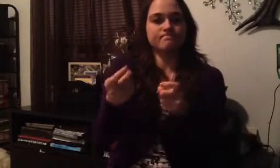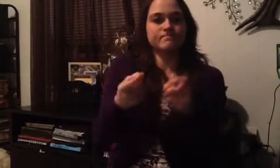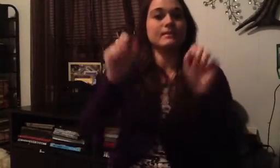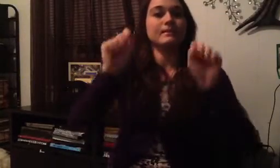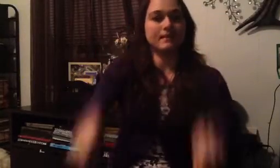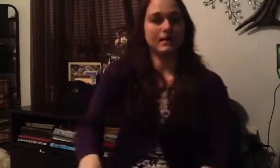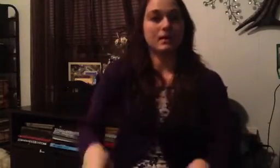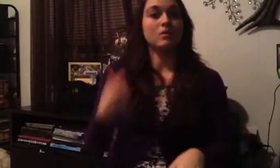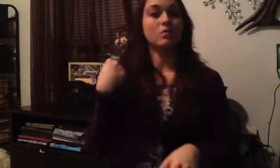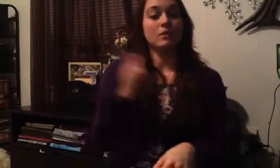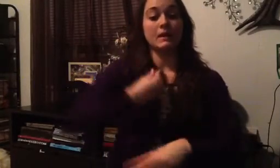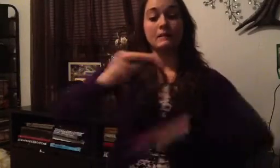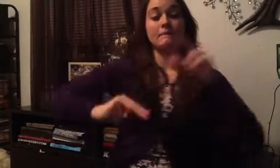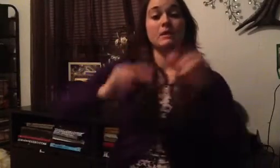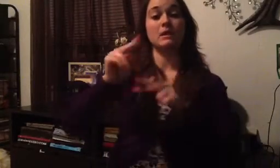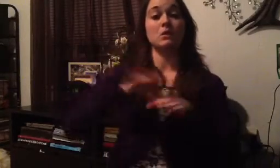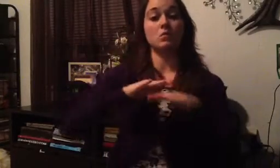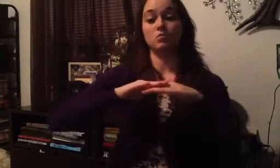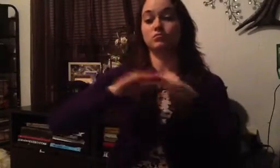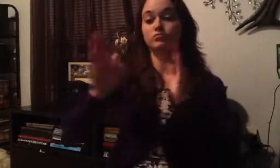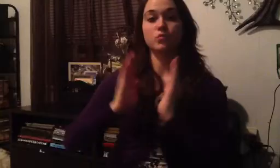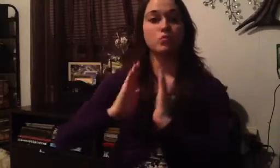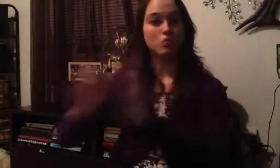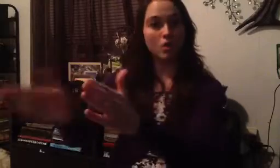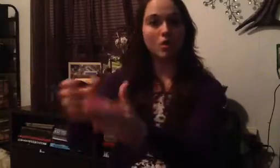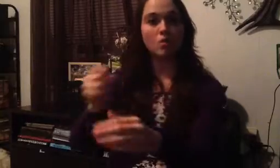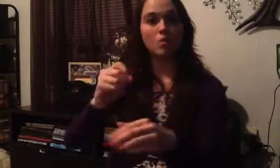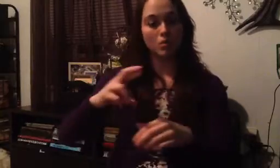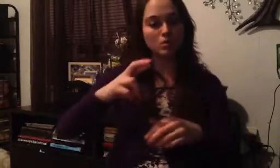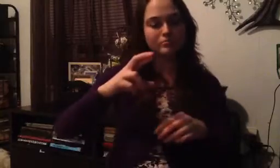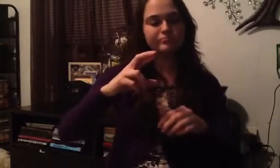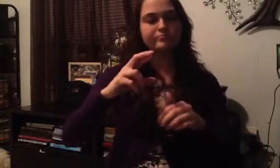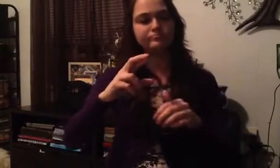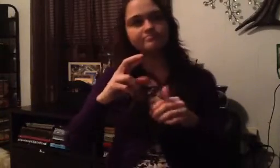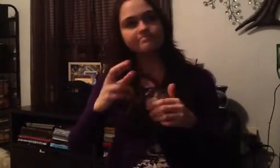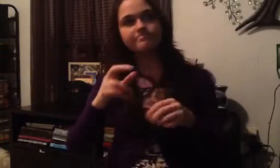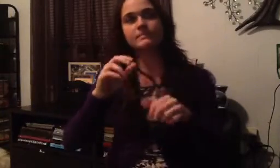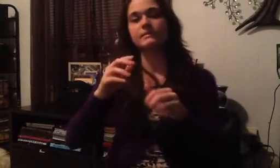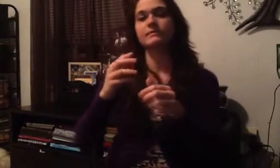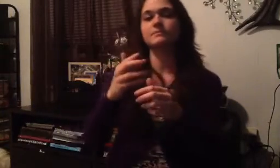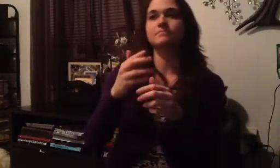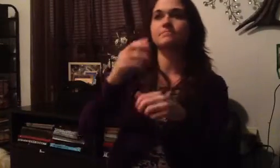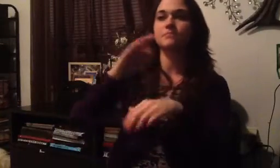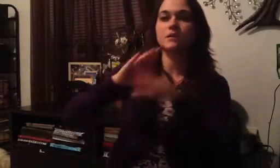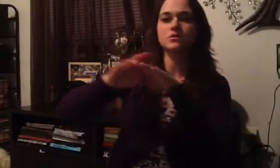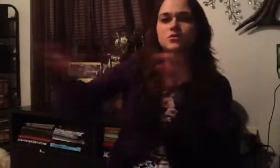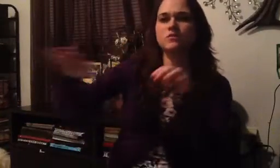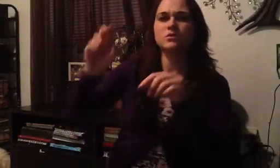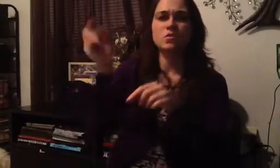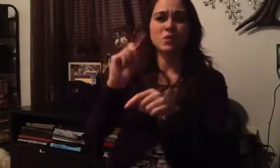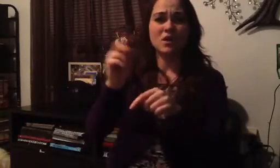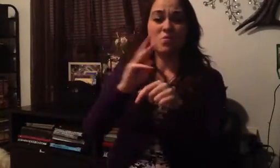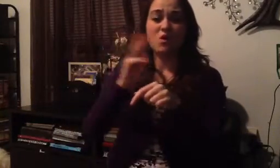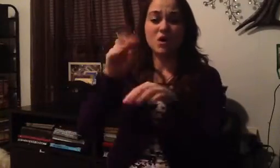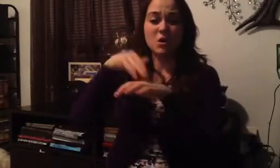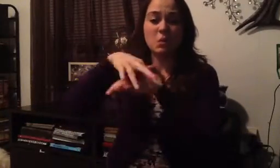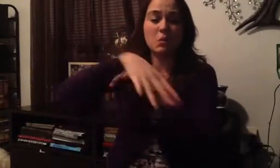building roads and other concrete surfaces that lead to runoff, people can have a serious impact on the path a water molecule